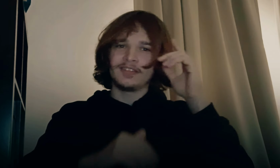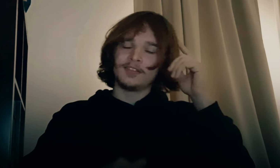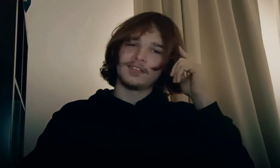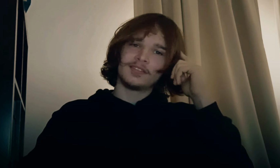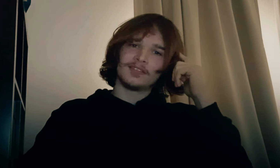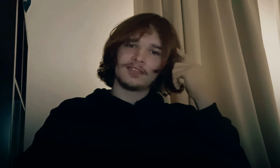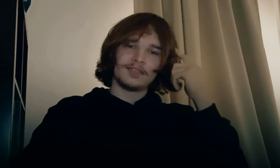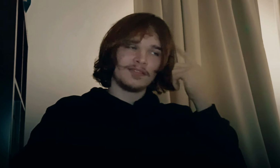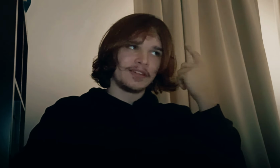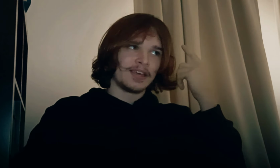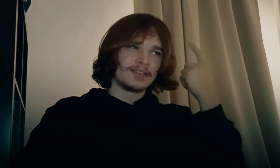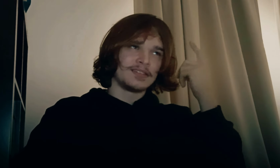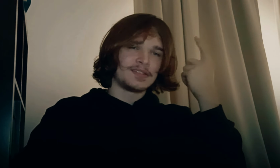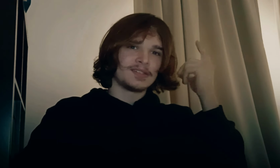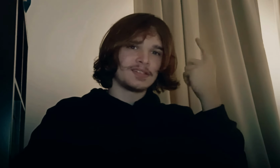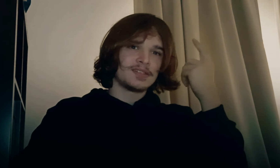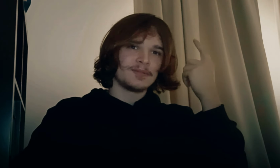And like